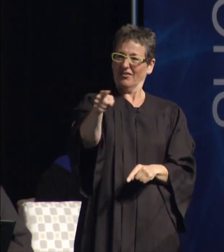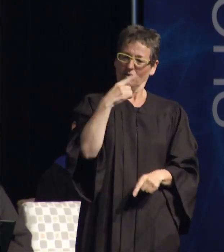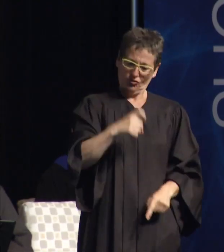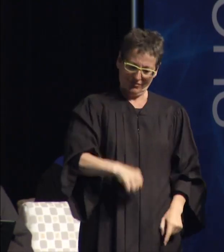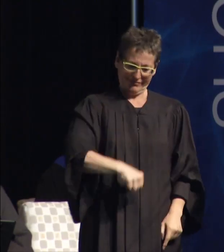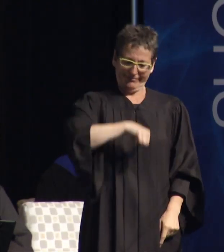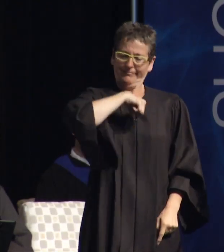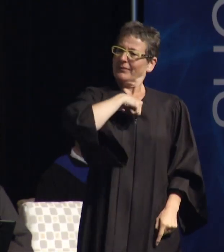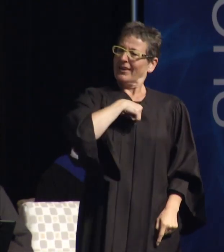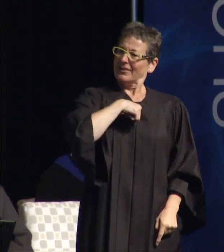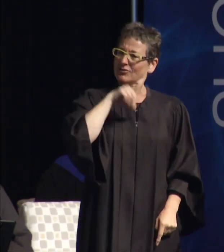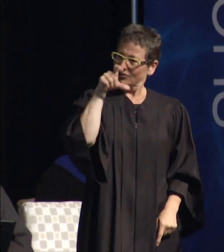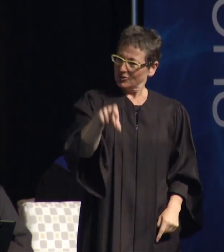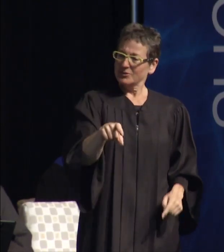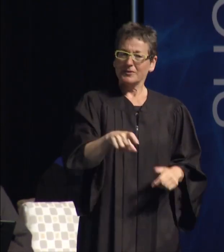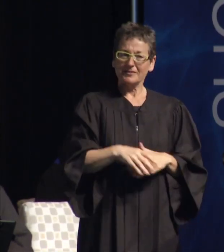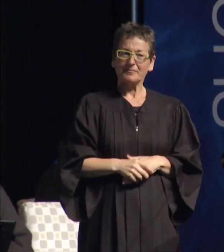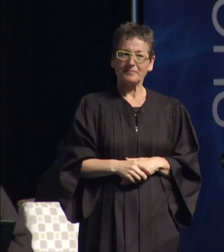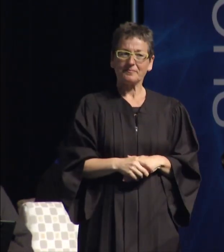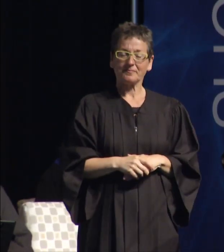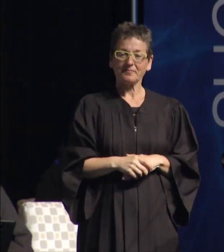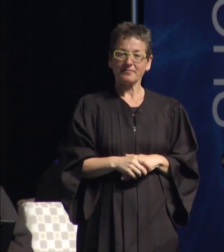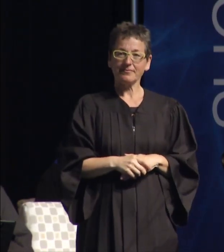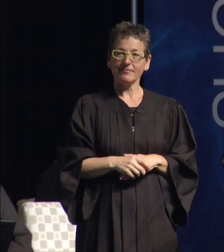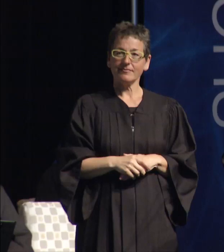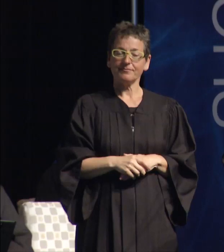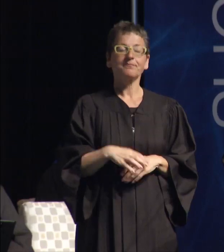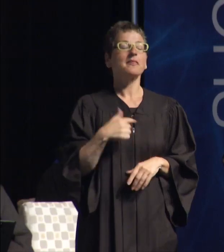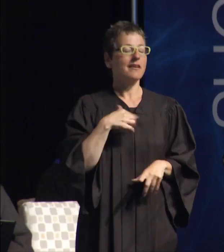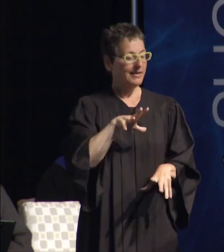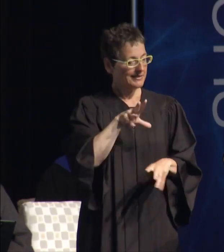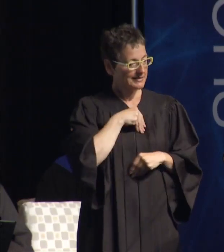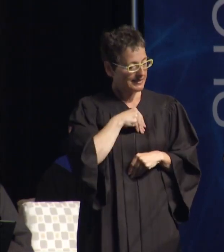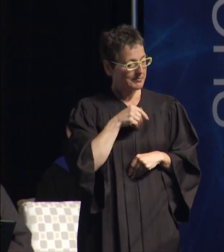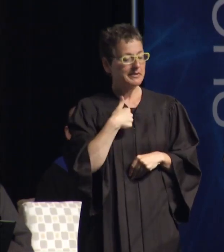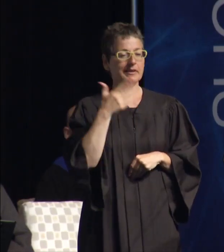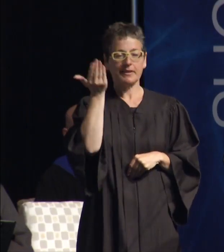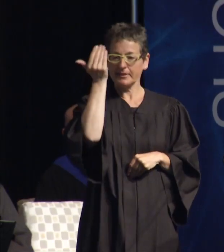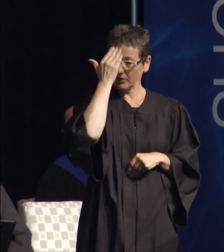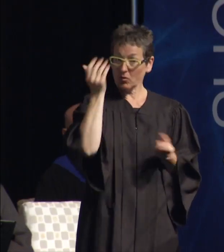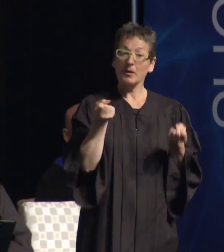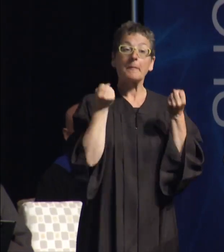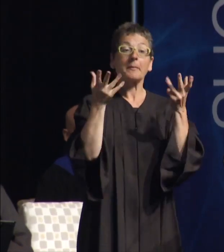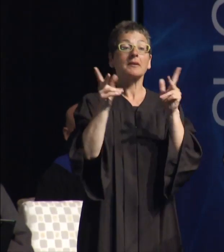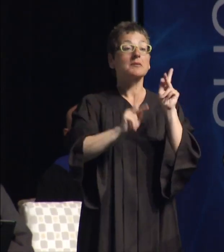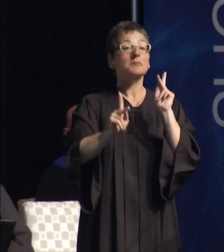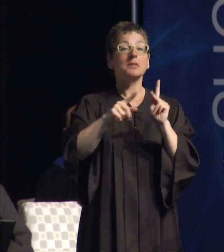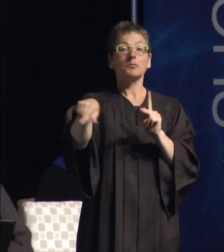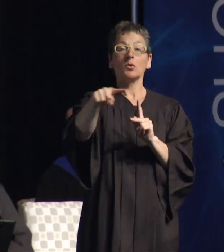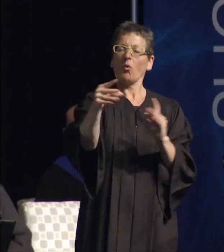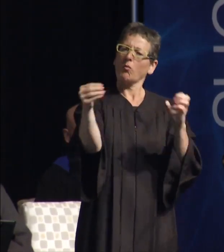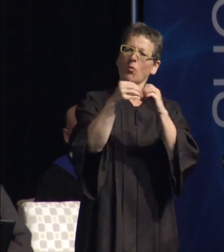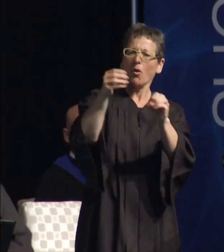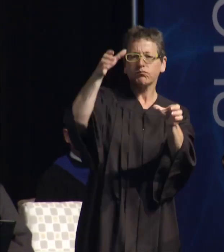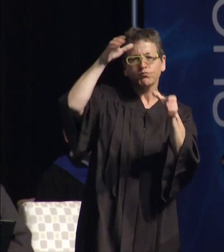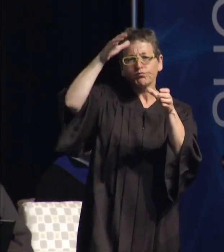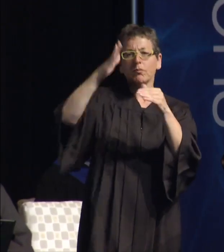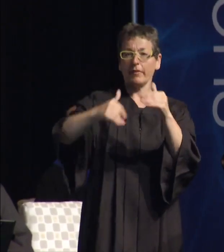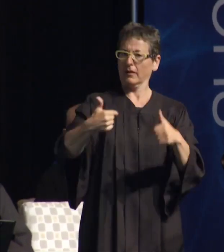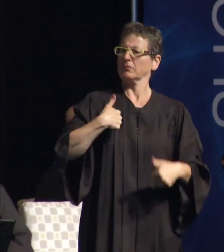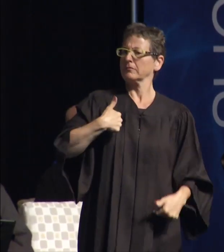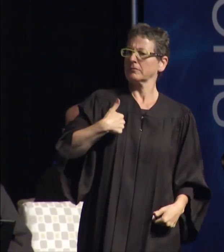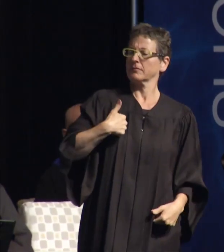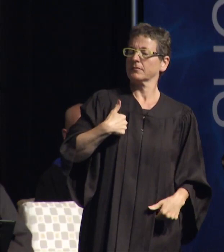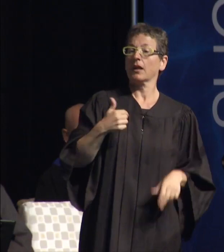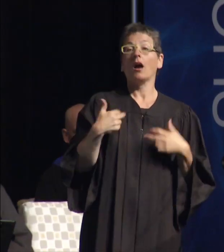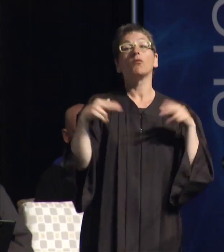the pride within you. I accept that there are many people out there who are so much wiser than I, and I would like to quote